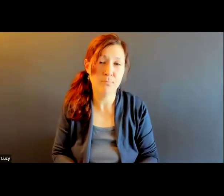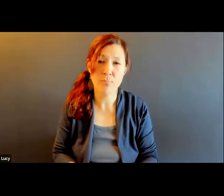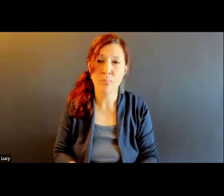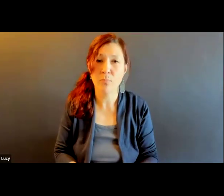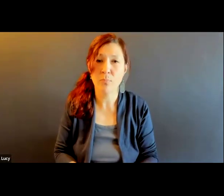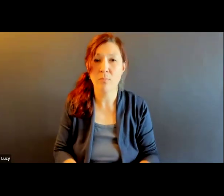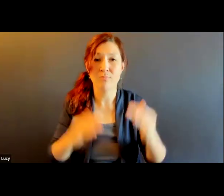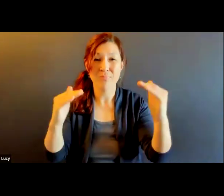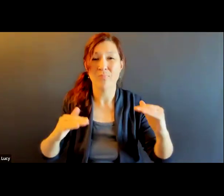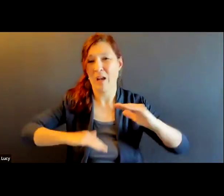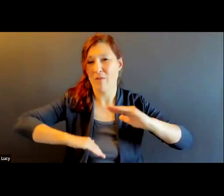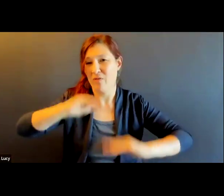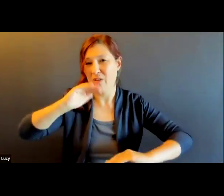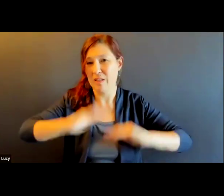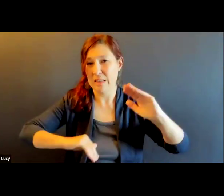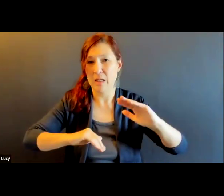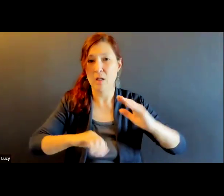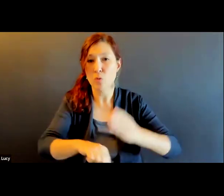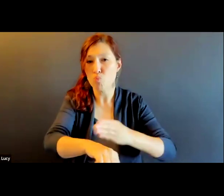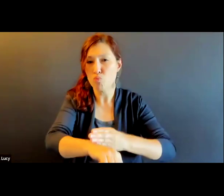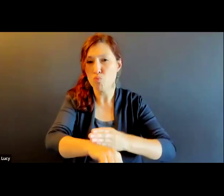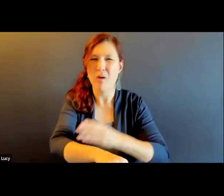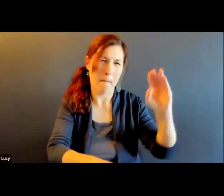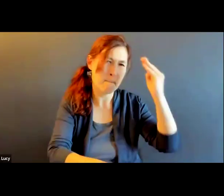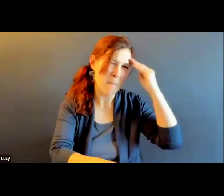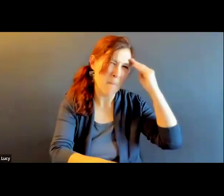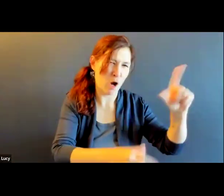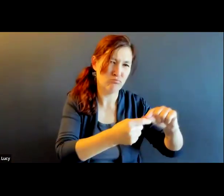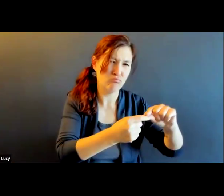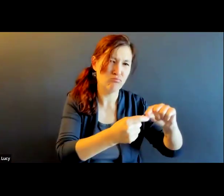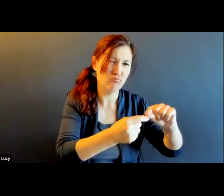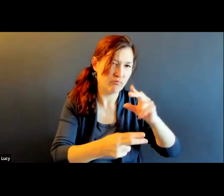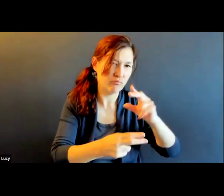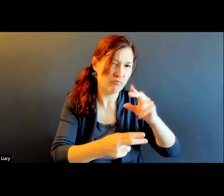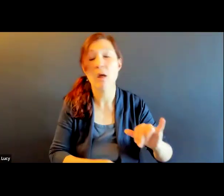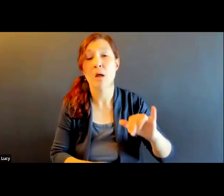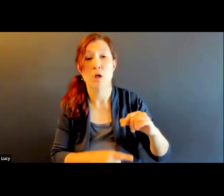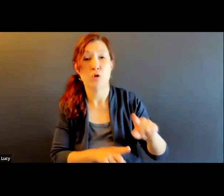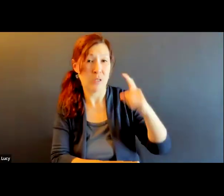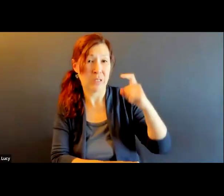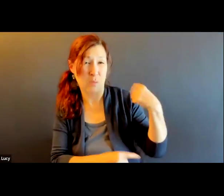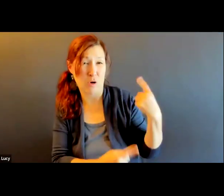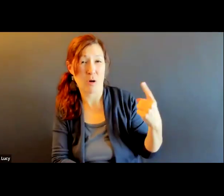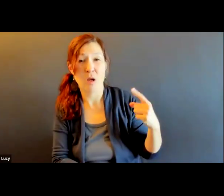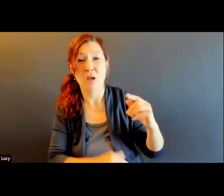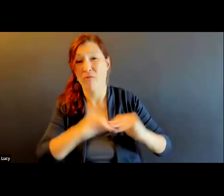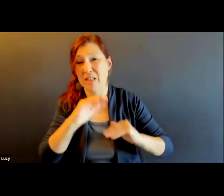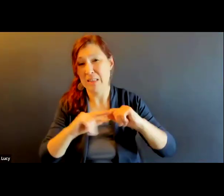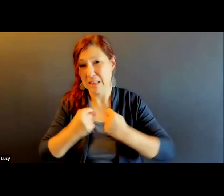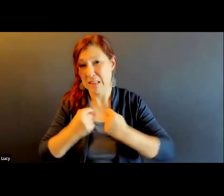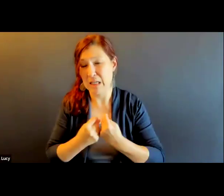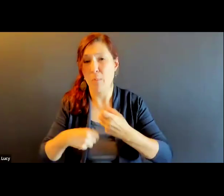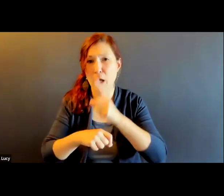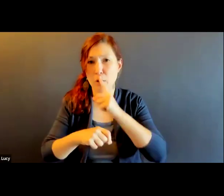Facilities improvements, you also heard the mayor address some of this, but over the summer, the BPS facilities team worked hard to ensure that our schools were